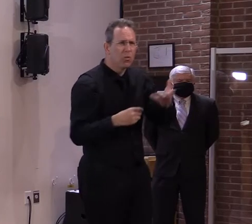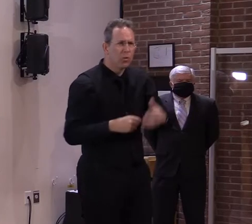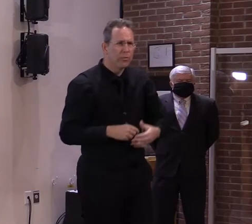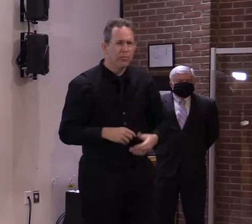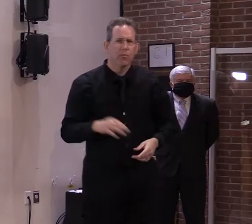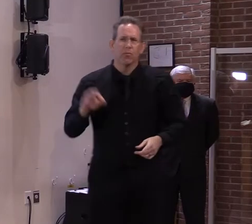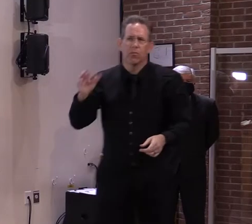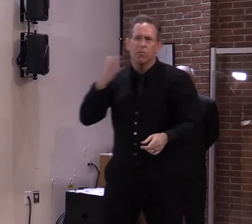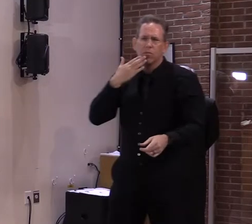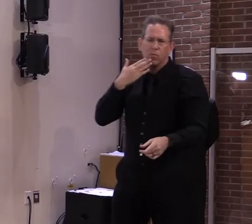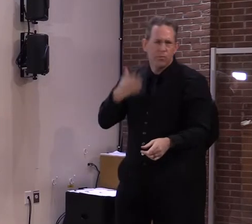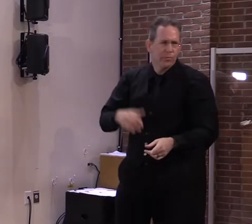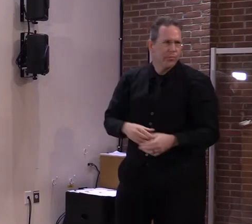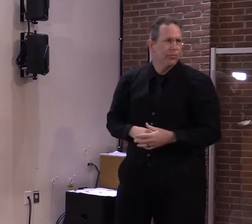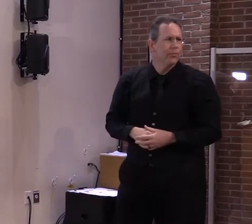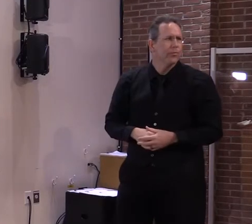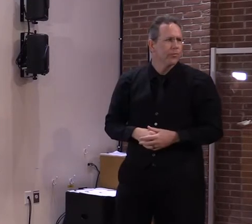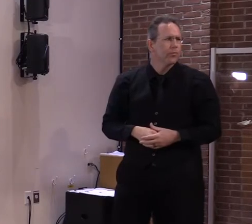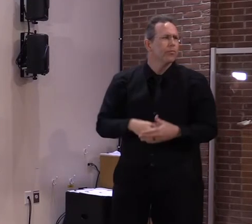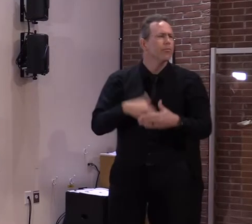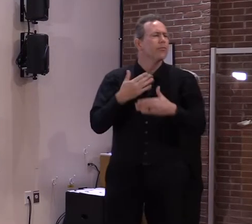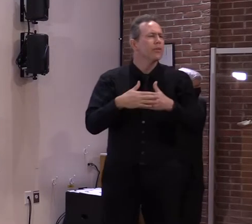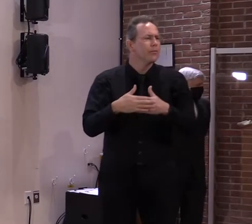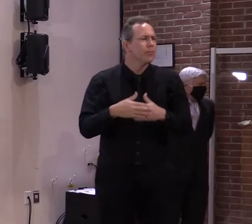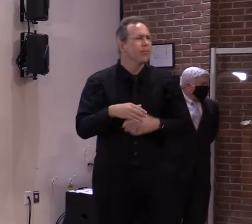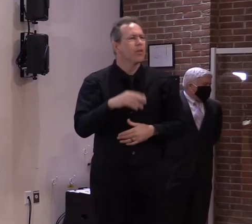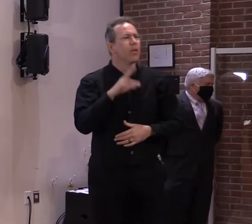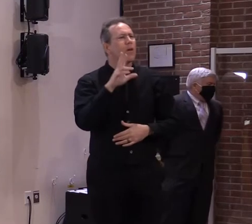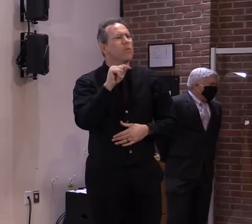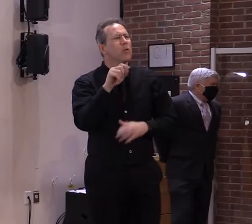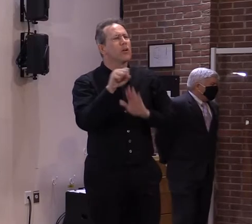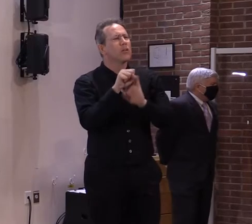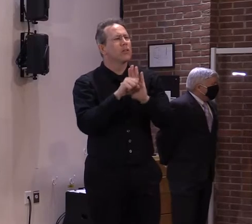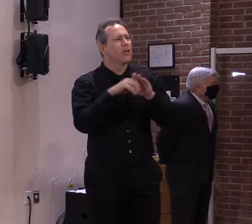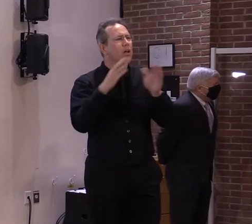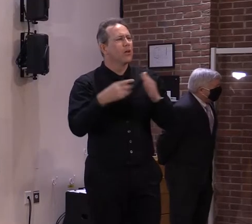Guy Page, Chronicle of the Vermont State House.